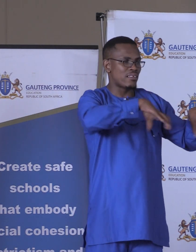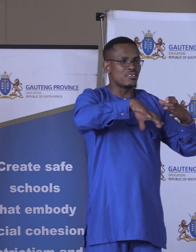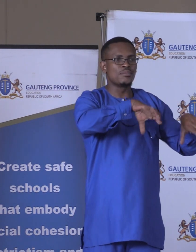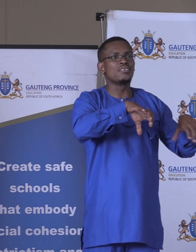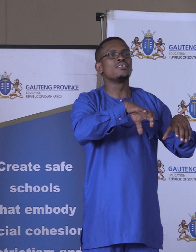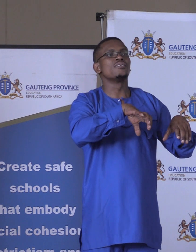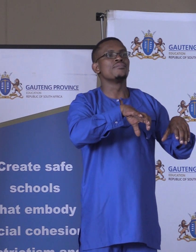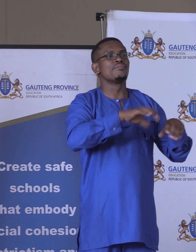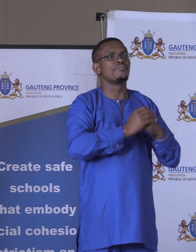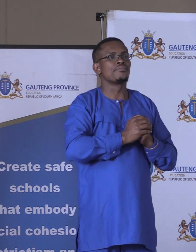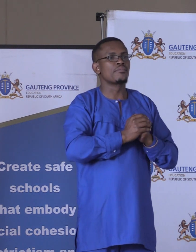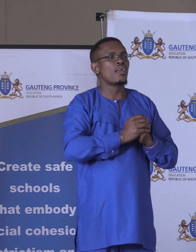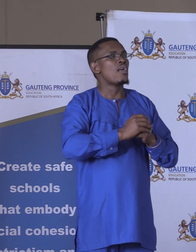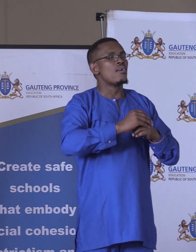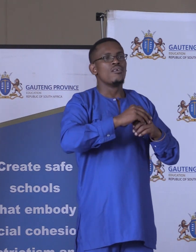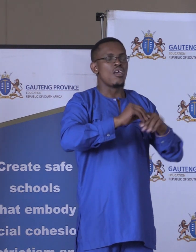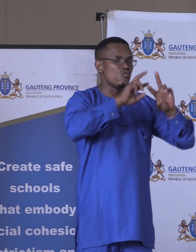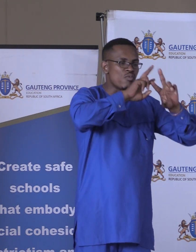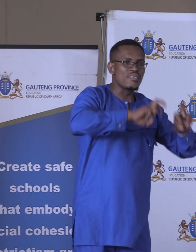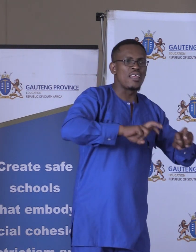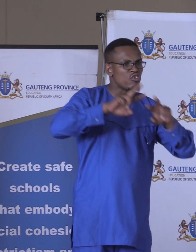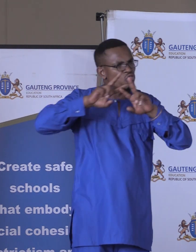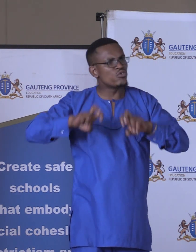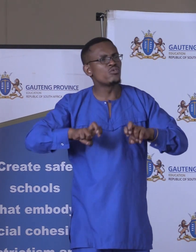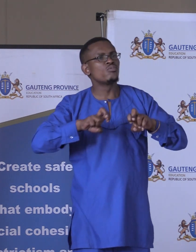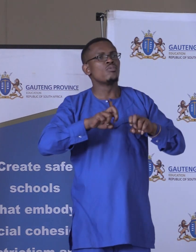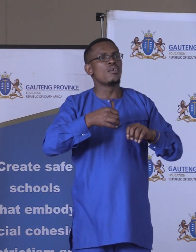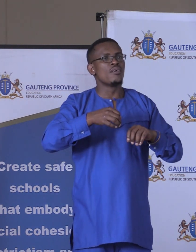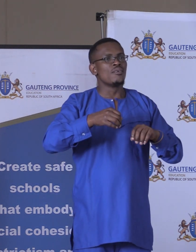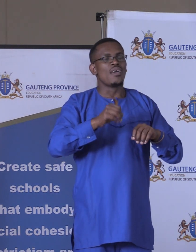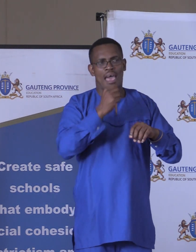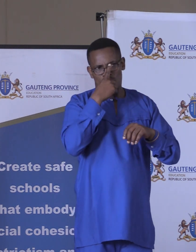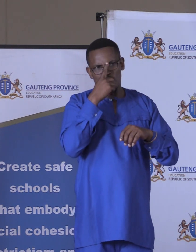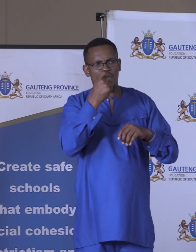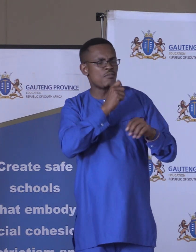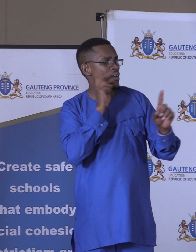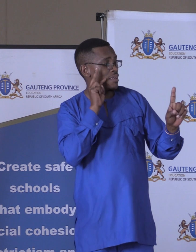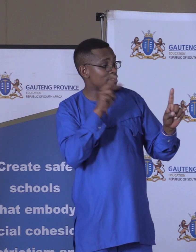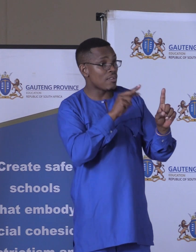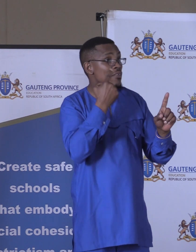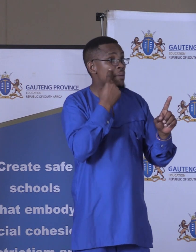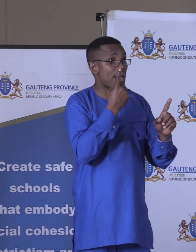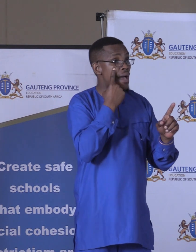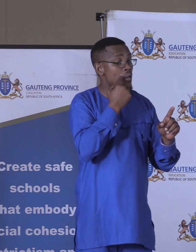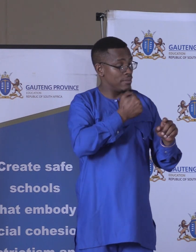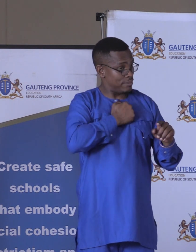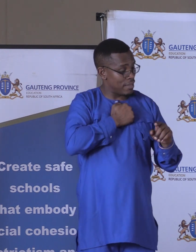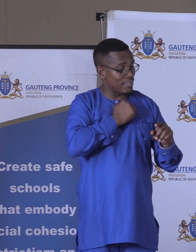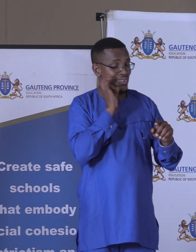the podcast career in research and innovation, and I'm not believing what I'm seeing with my eyes, but they